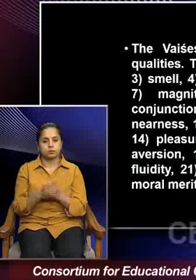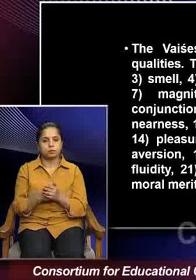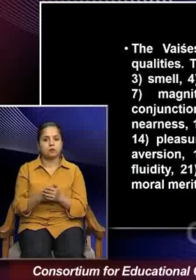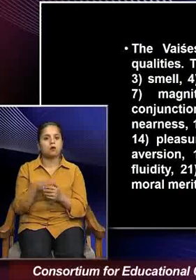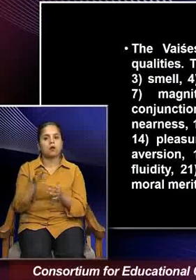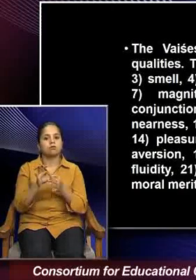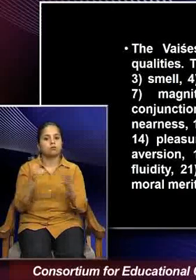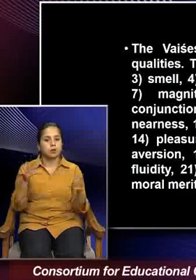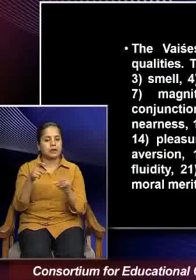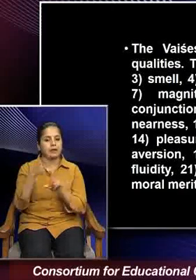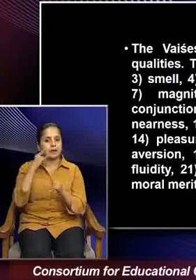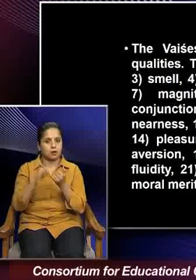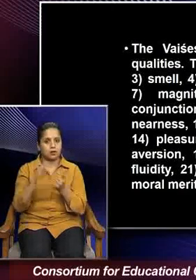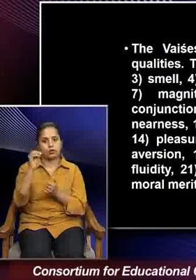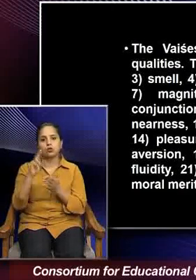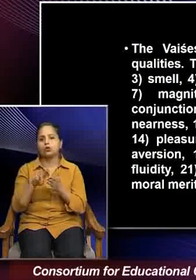disjunction,